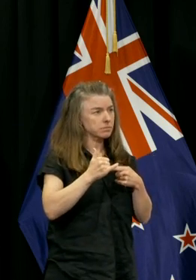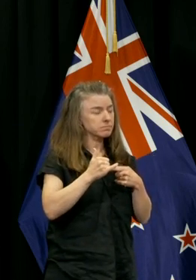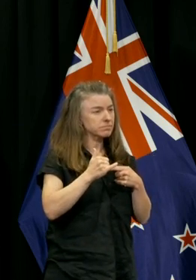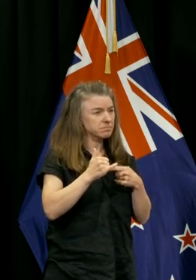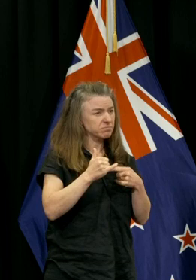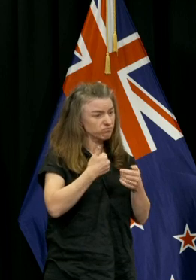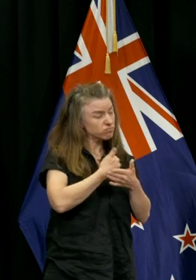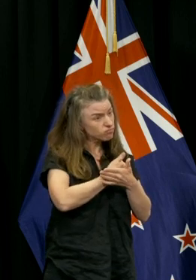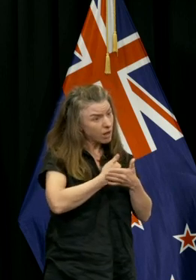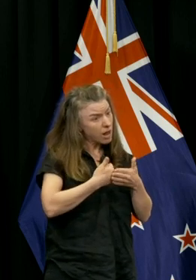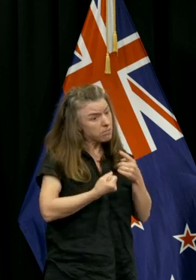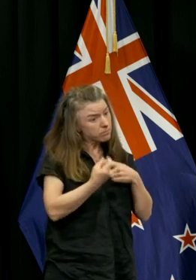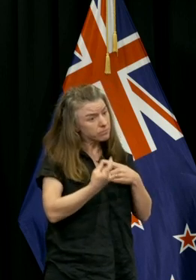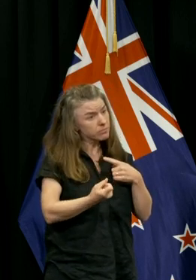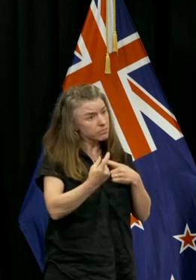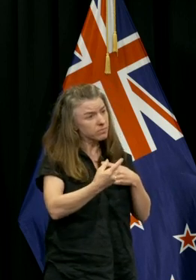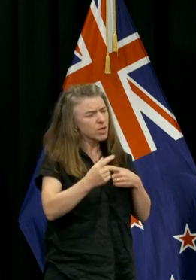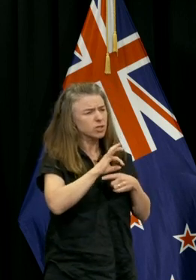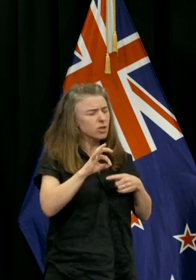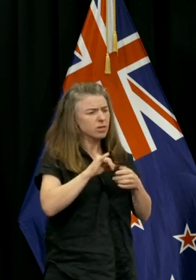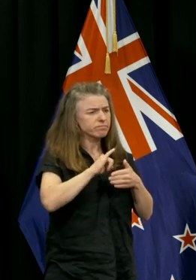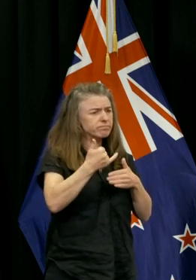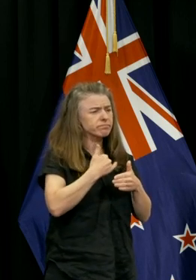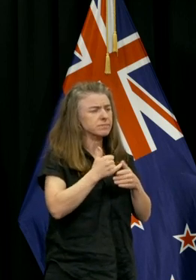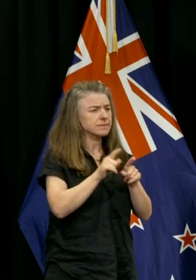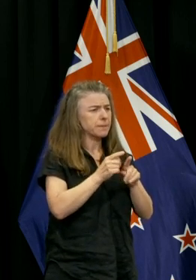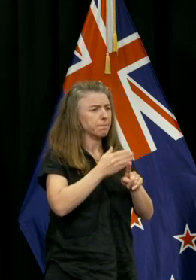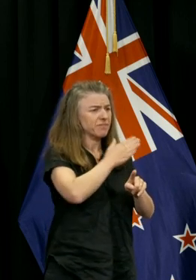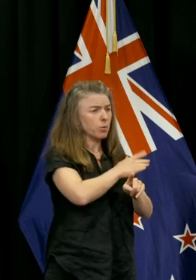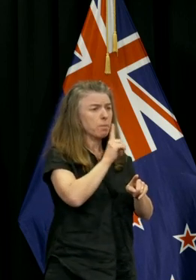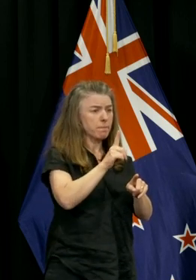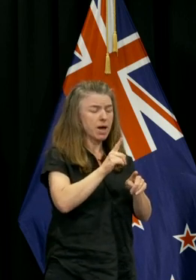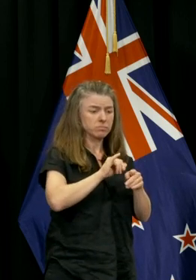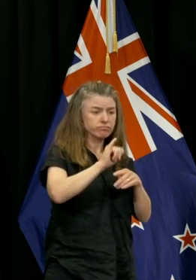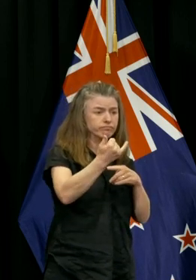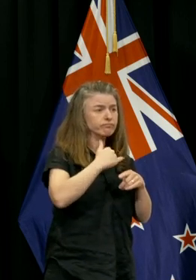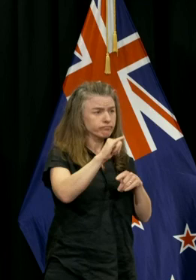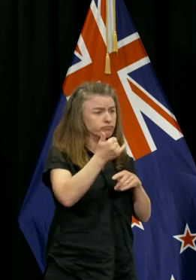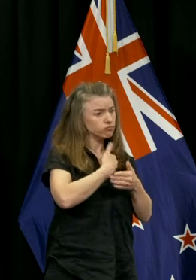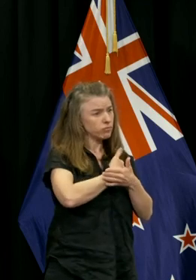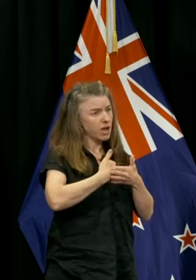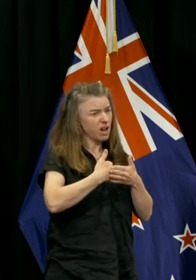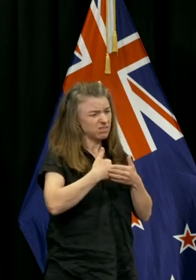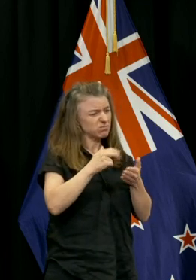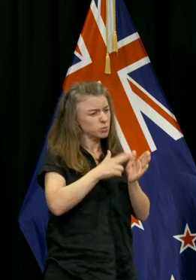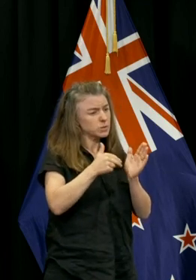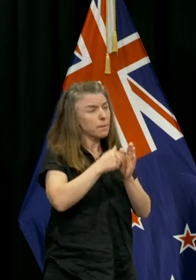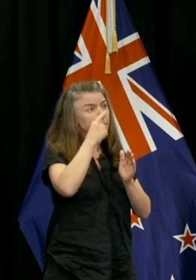a semi-regular basis. Obviously not as frequently as before, but the ability of New Zealanders to come home from Australia still